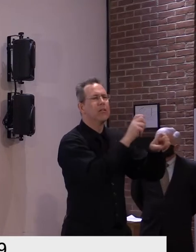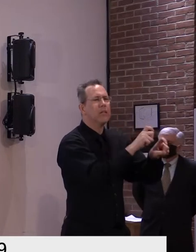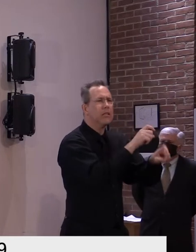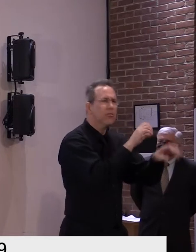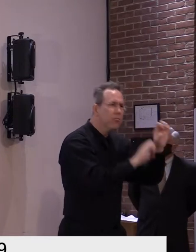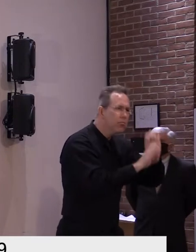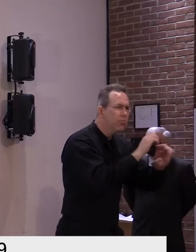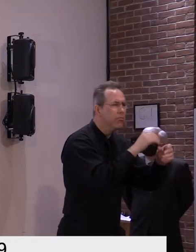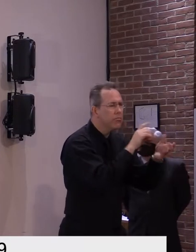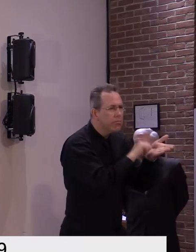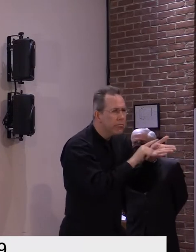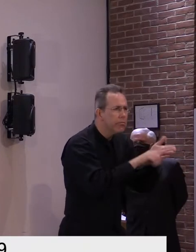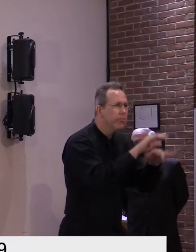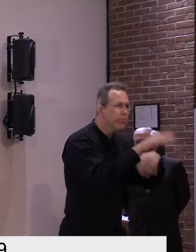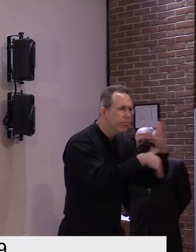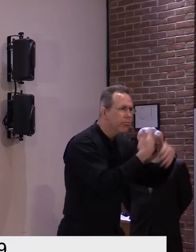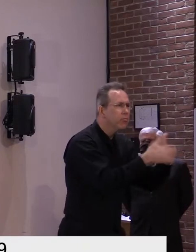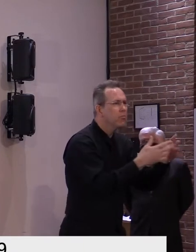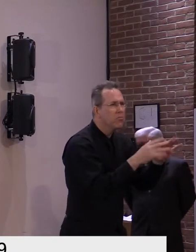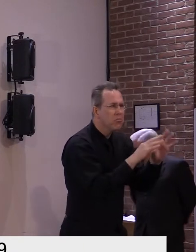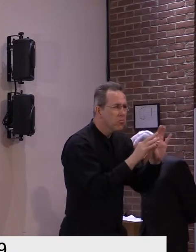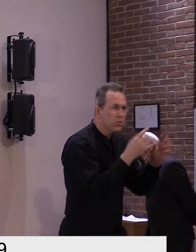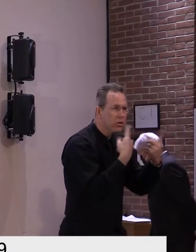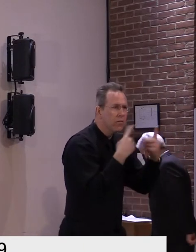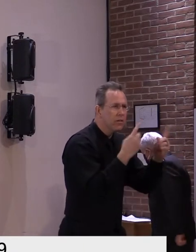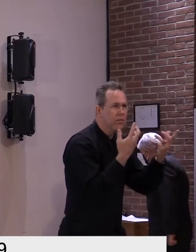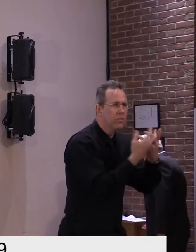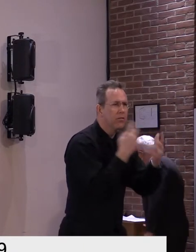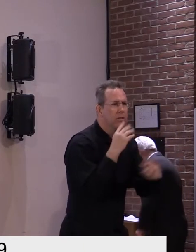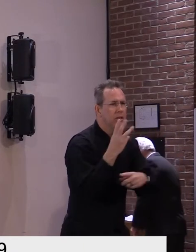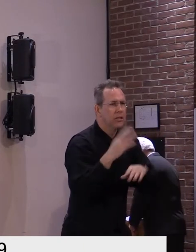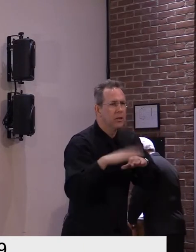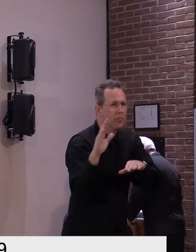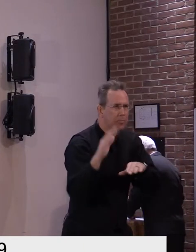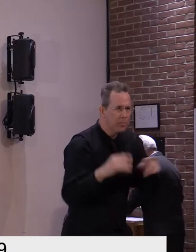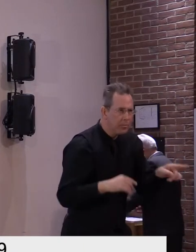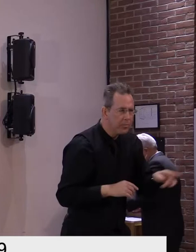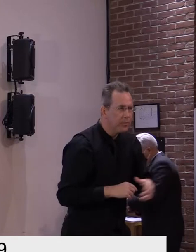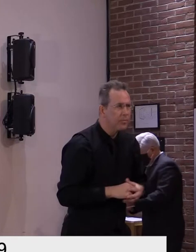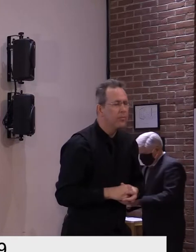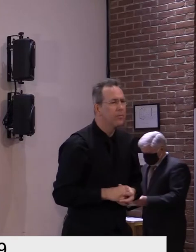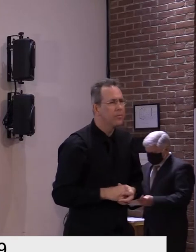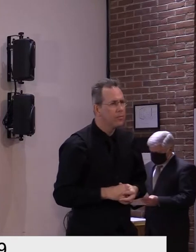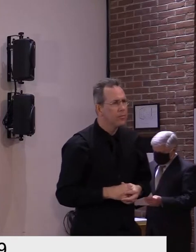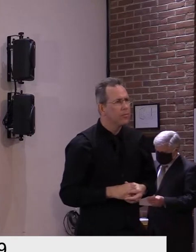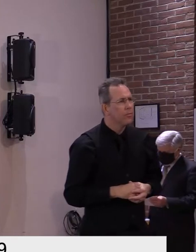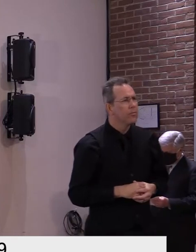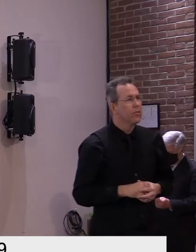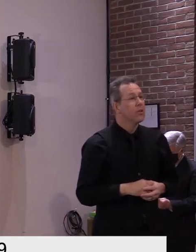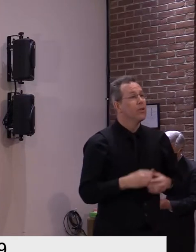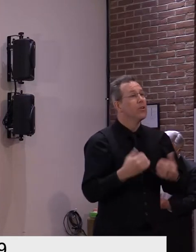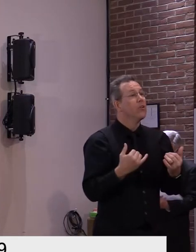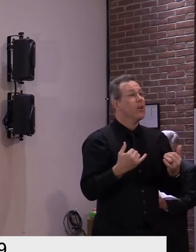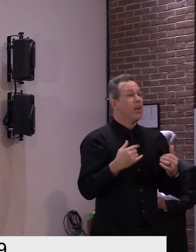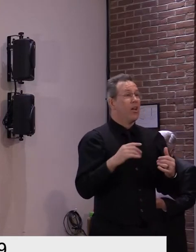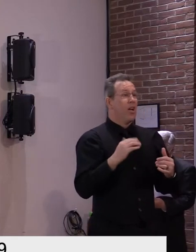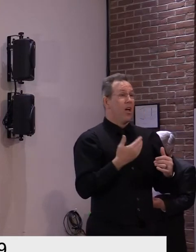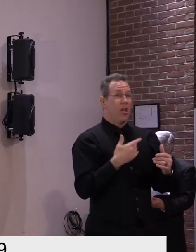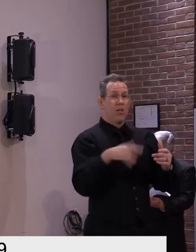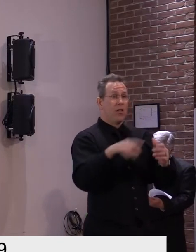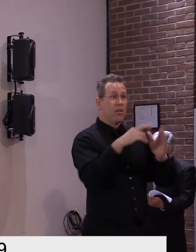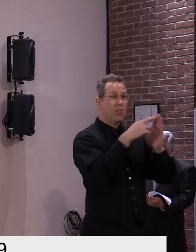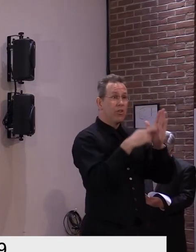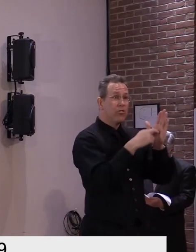trials. So right now, if you go on the website and register and what have you, you're not going to be able